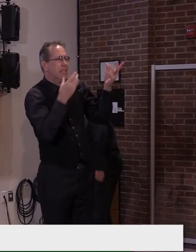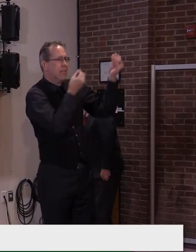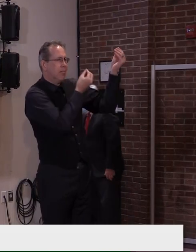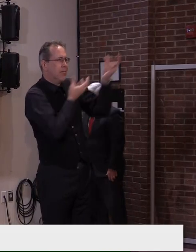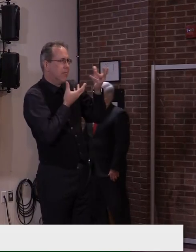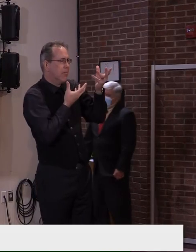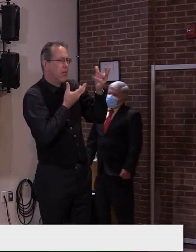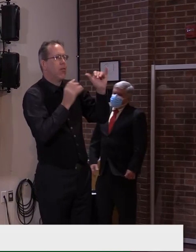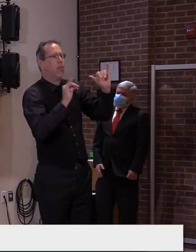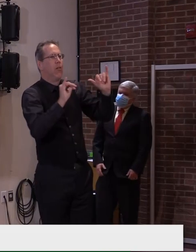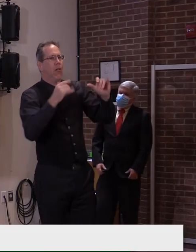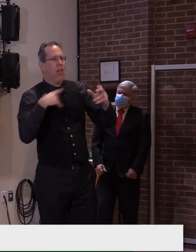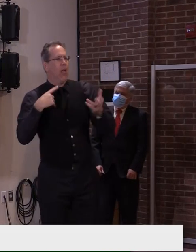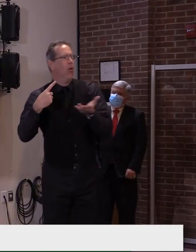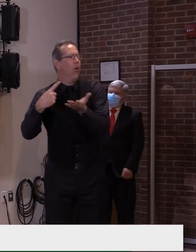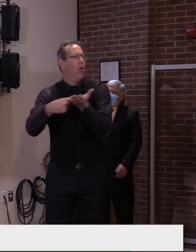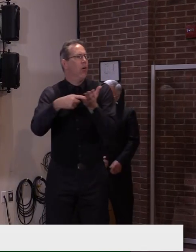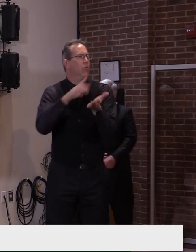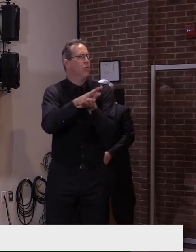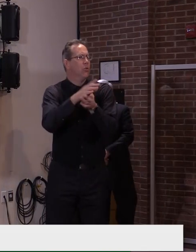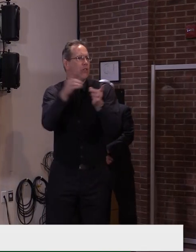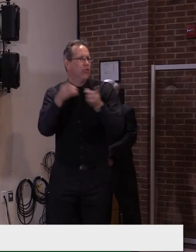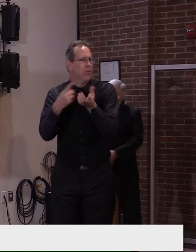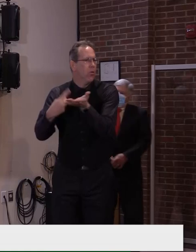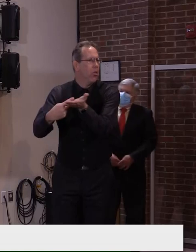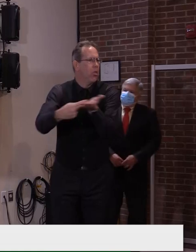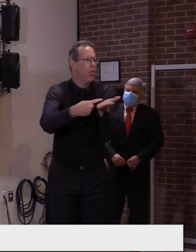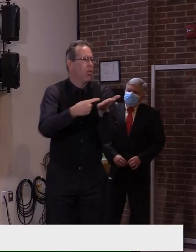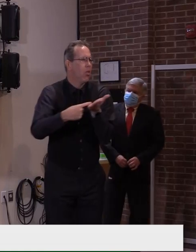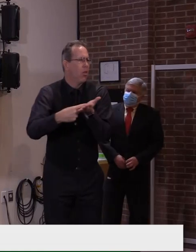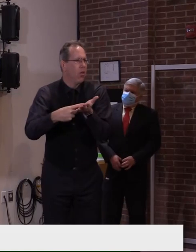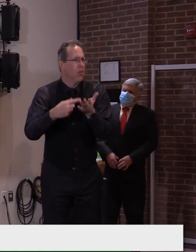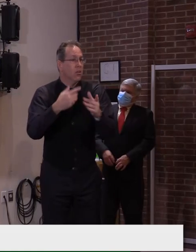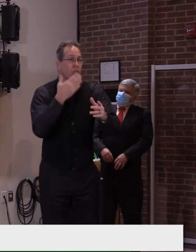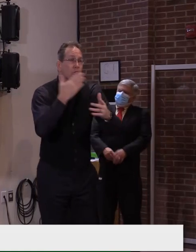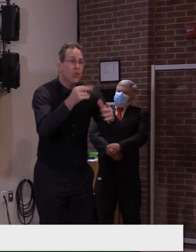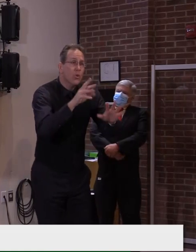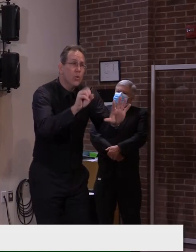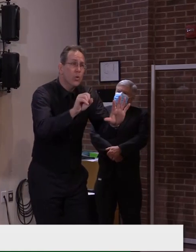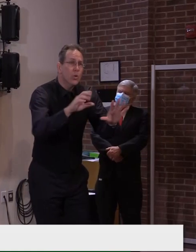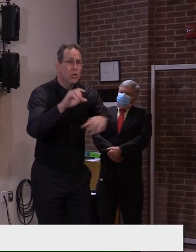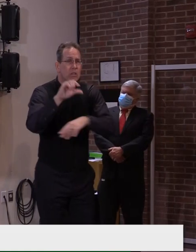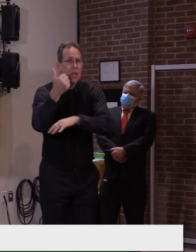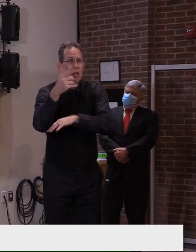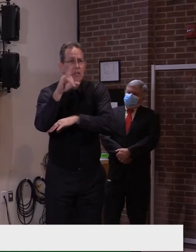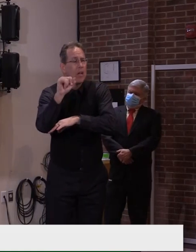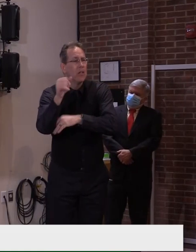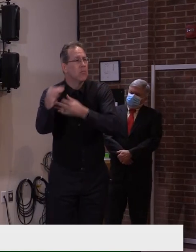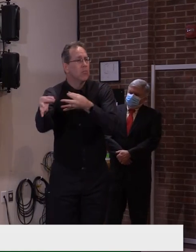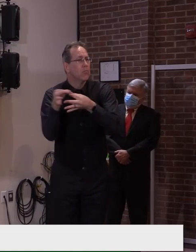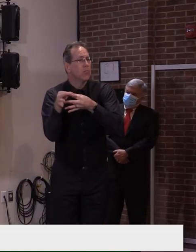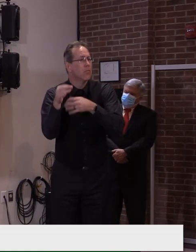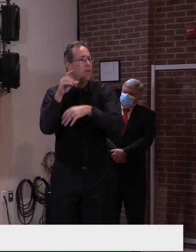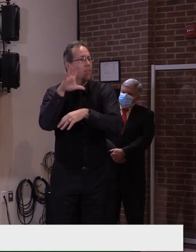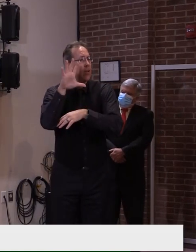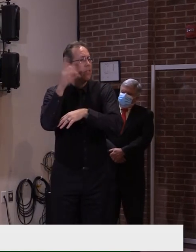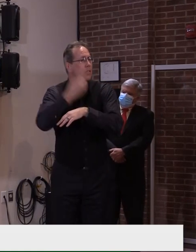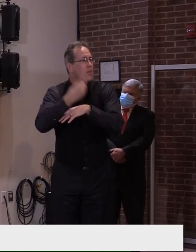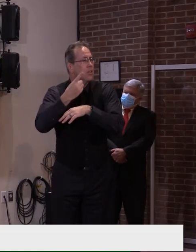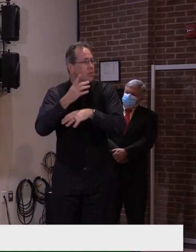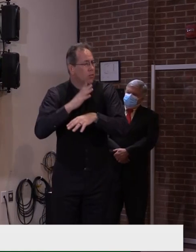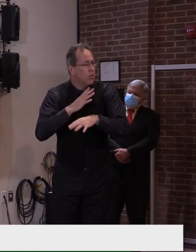you know, we think it is good news. As the governor mentioned, we'd already been working in that direction anyway. But whatever we do from schools will